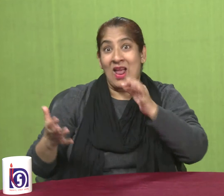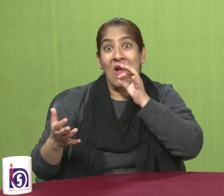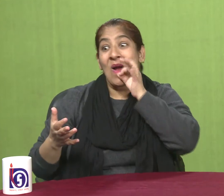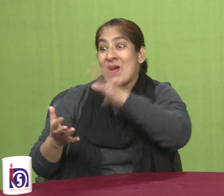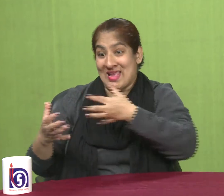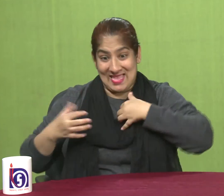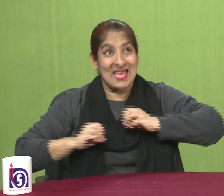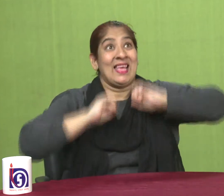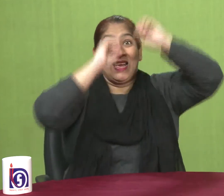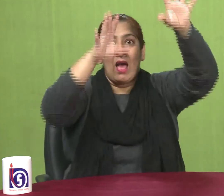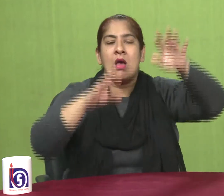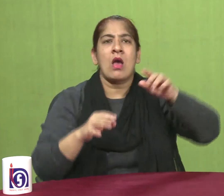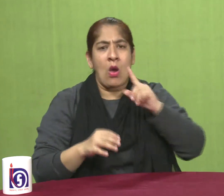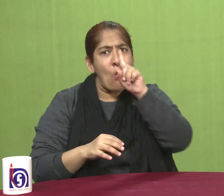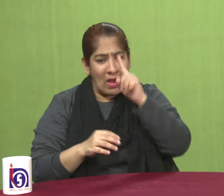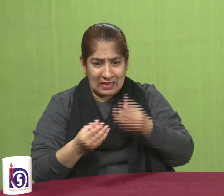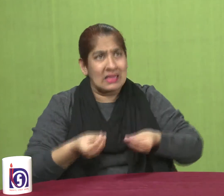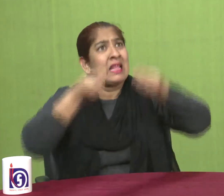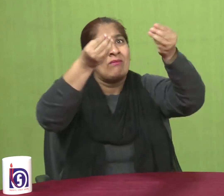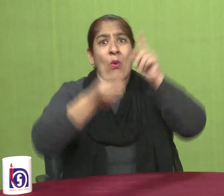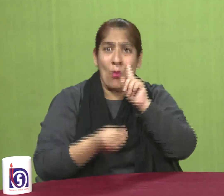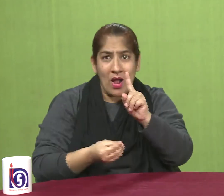export houses. When other countries like it,